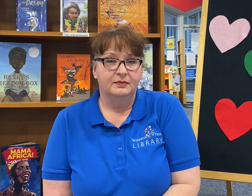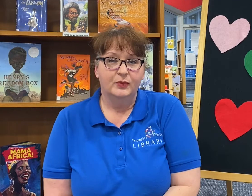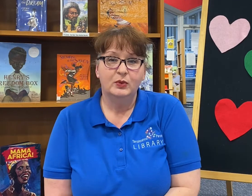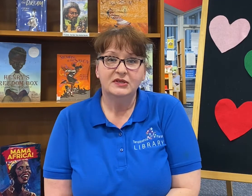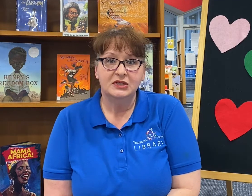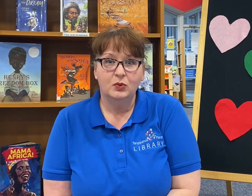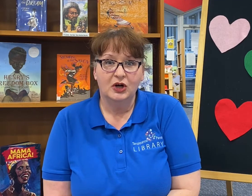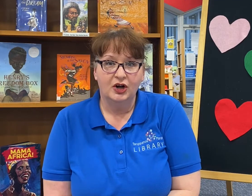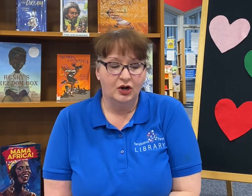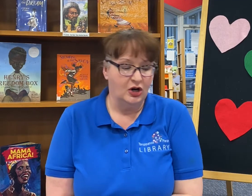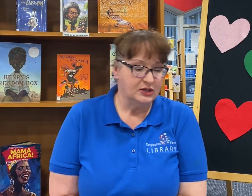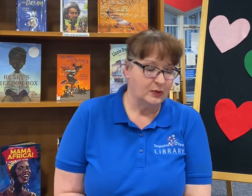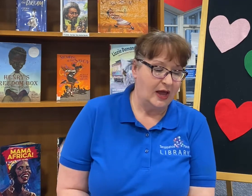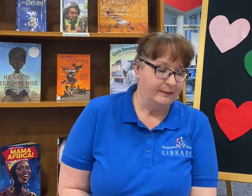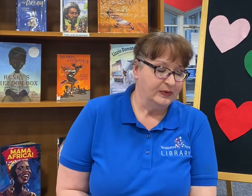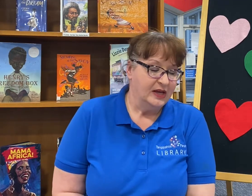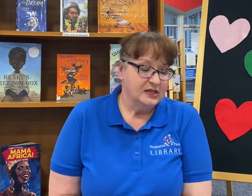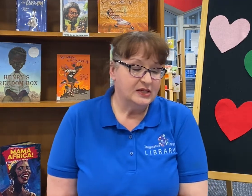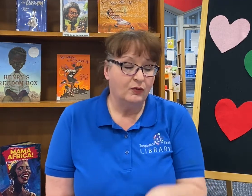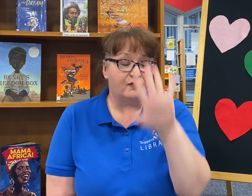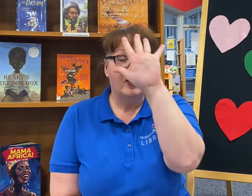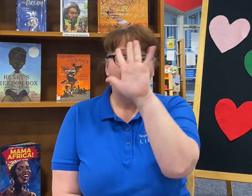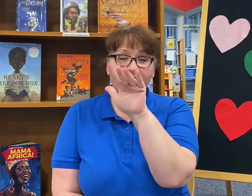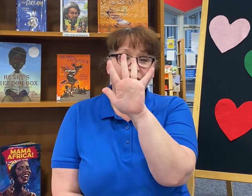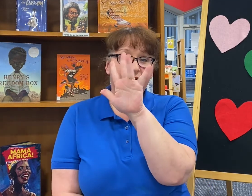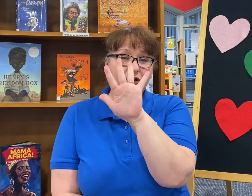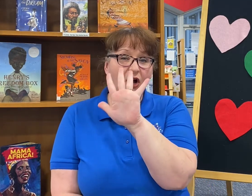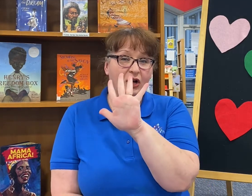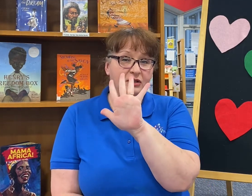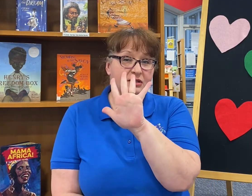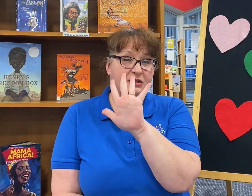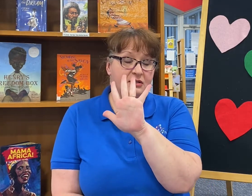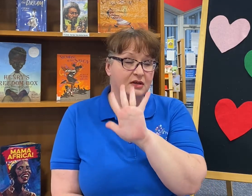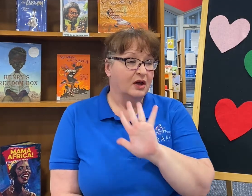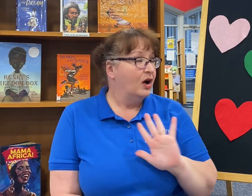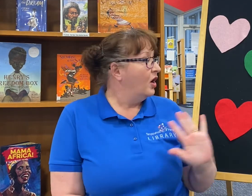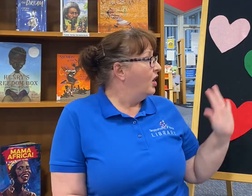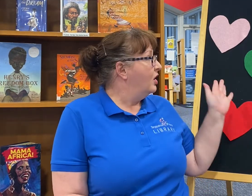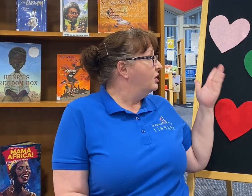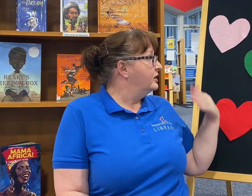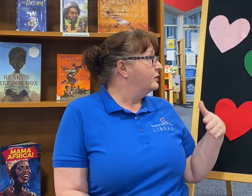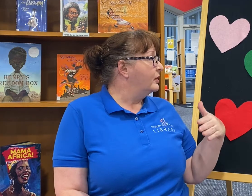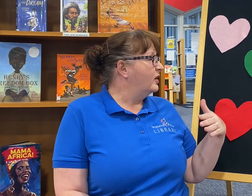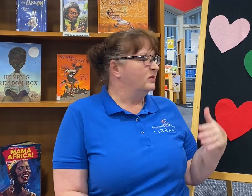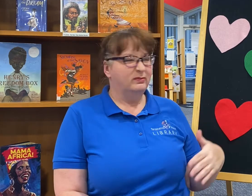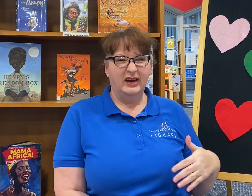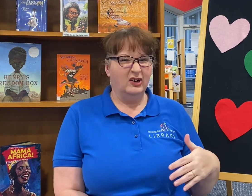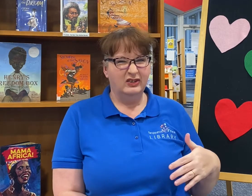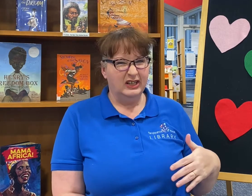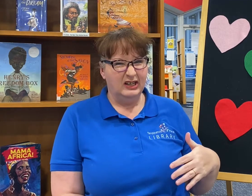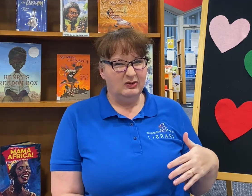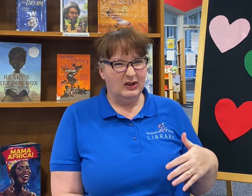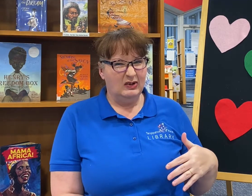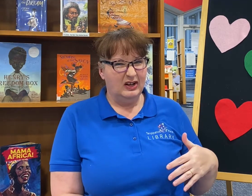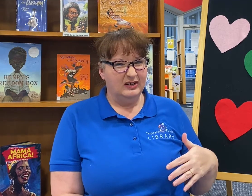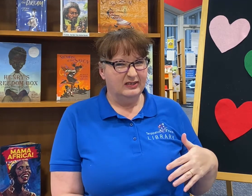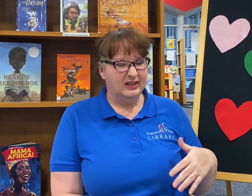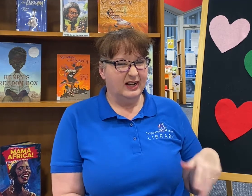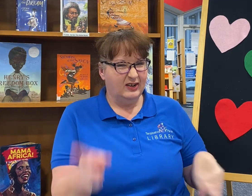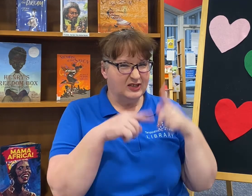will still work on our hearts, okay? So five little hearts all in a row. Mine aren't really in a row, huh? They're kind of all spread